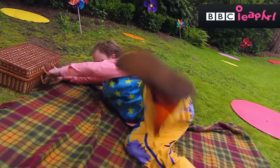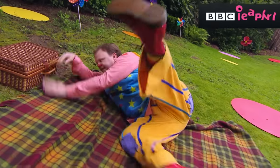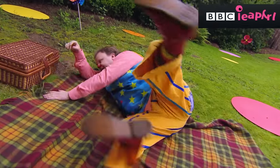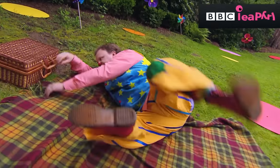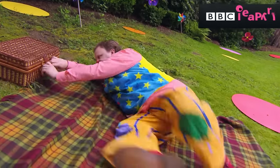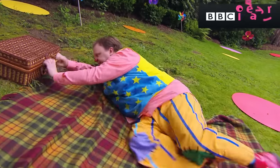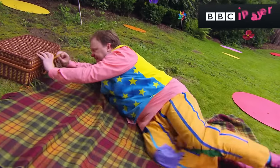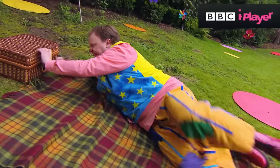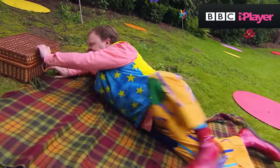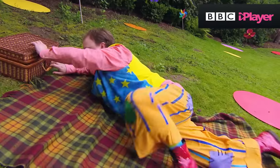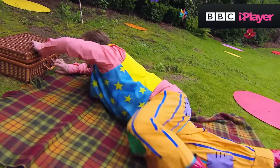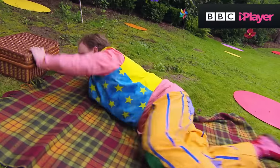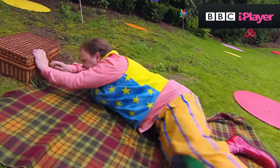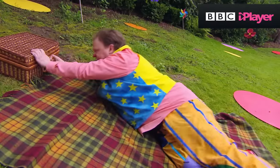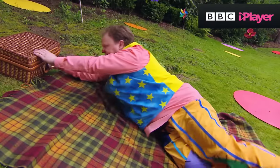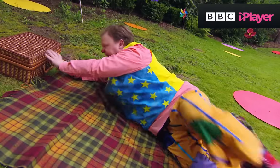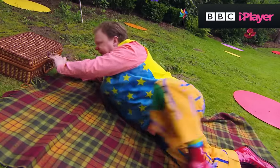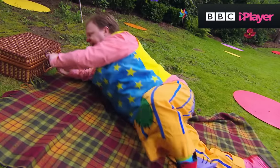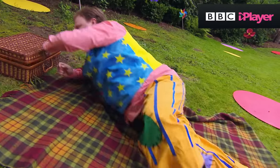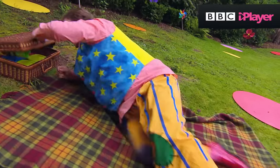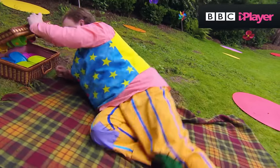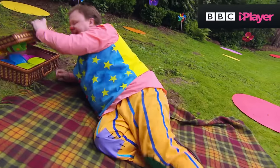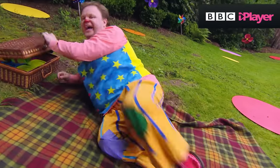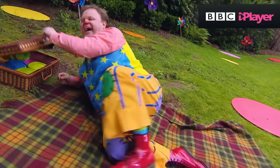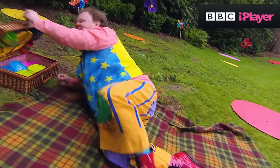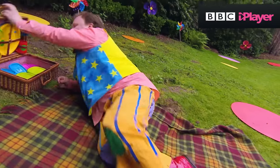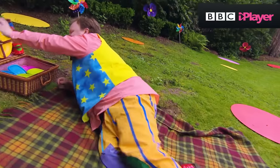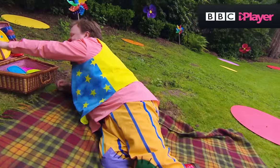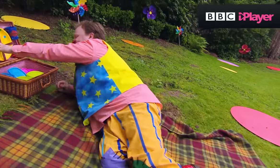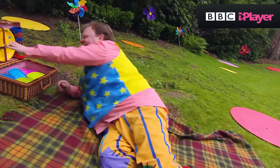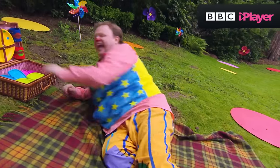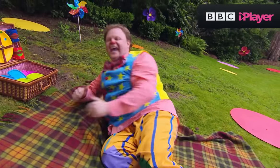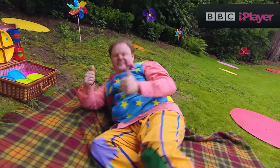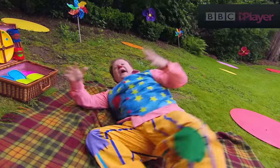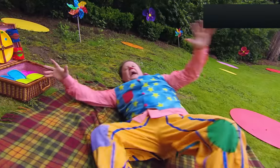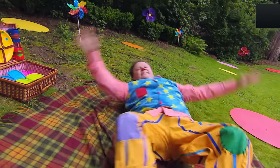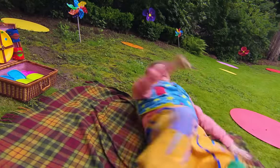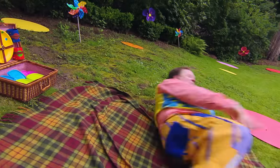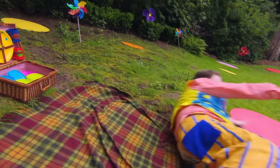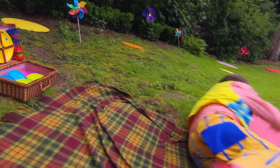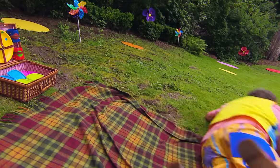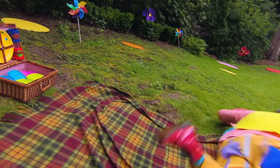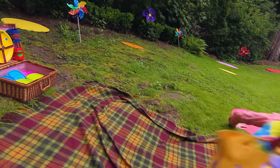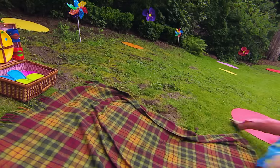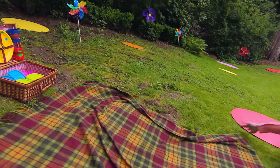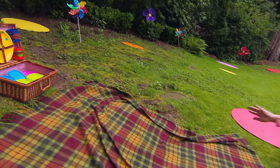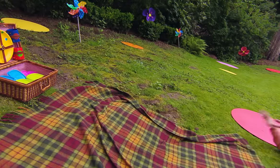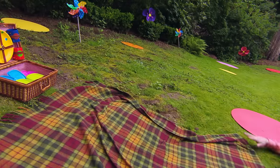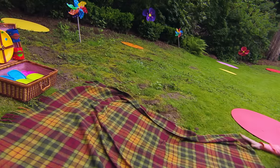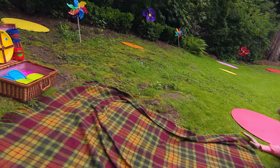Mr. Tumble? It looks a bit steep. It's mine! Are you